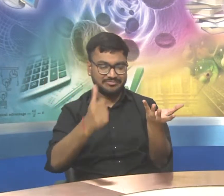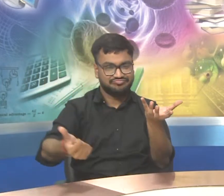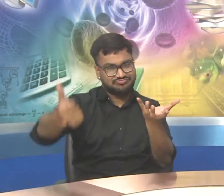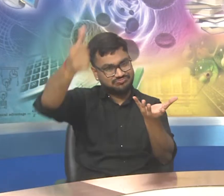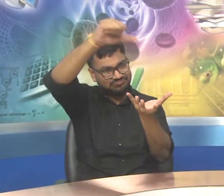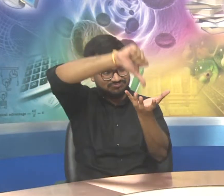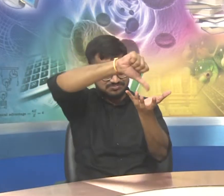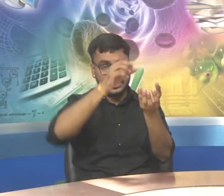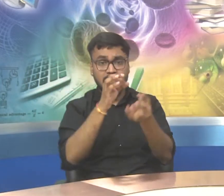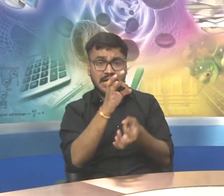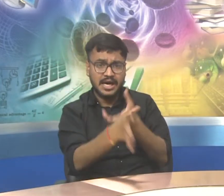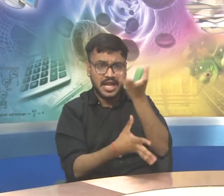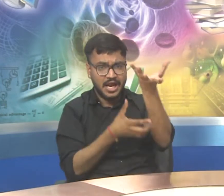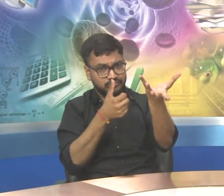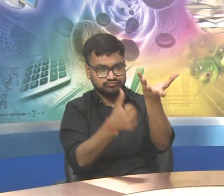the water.